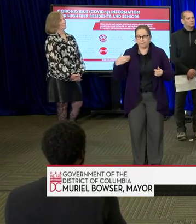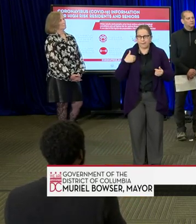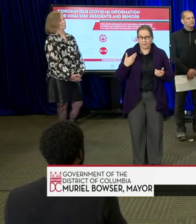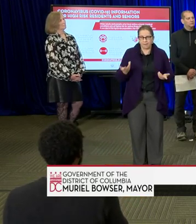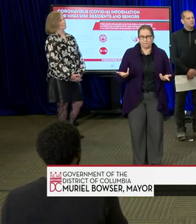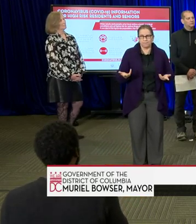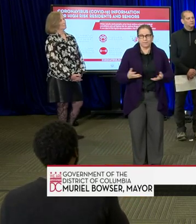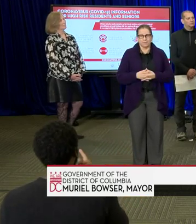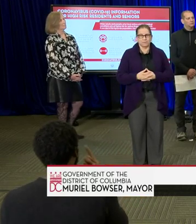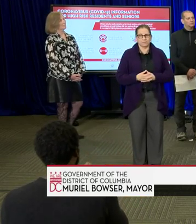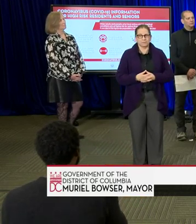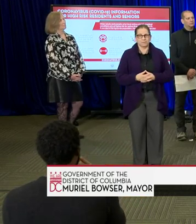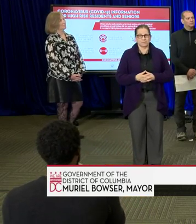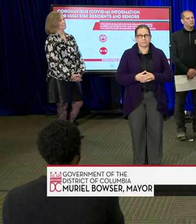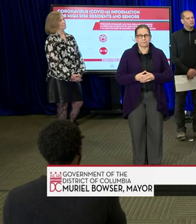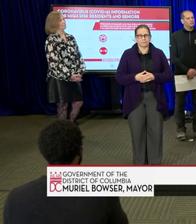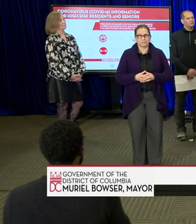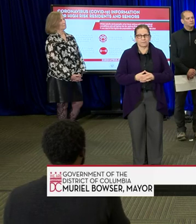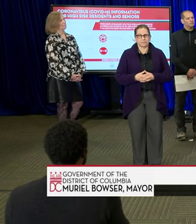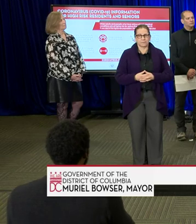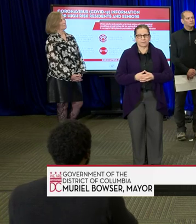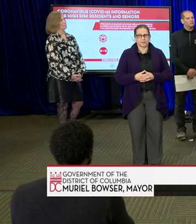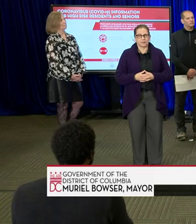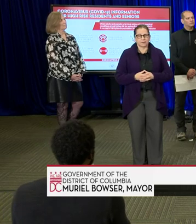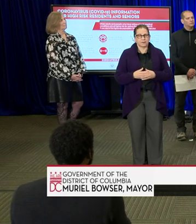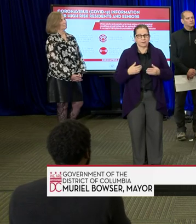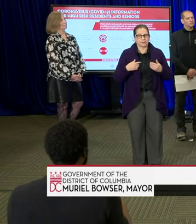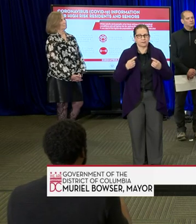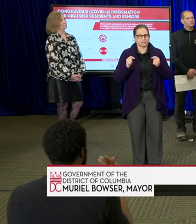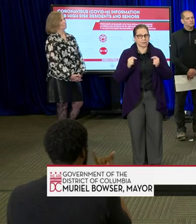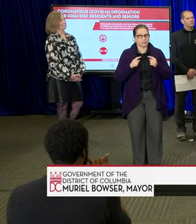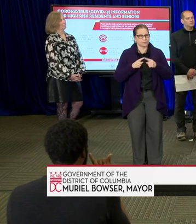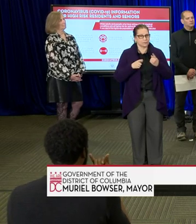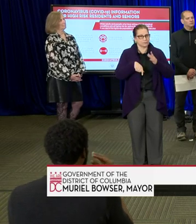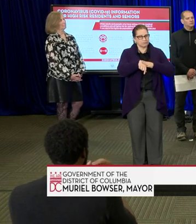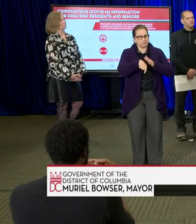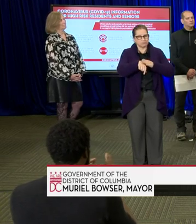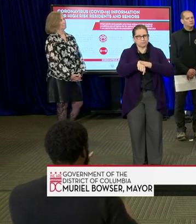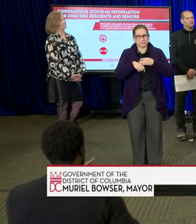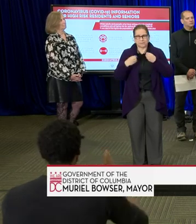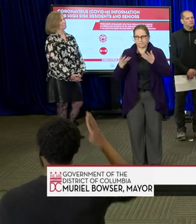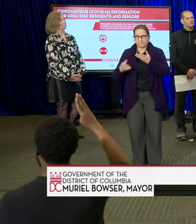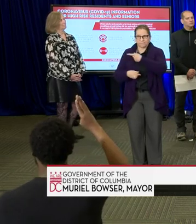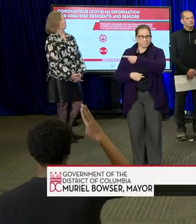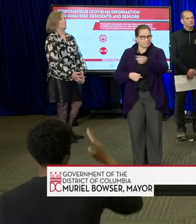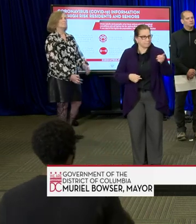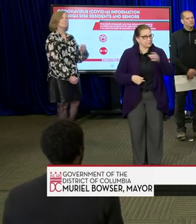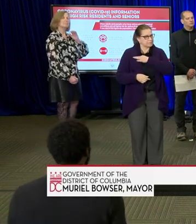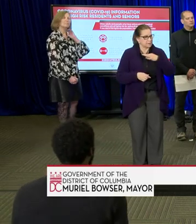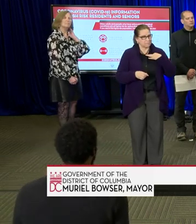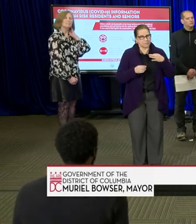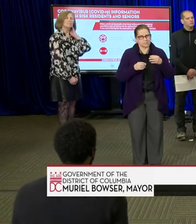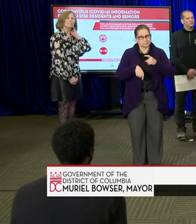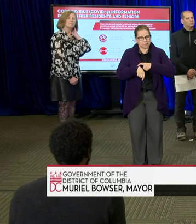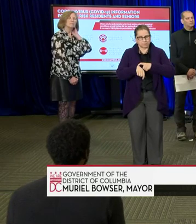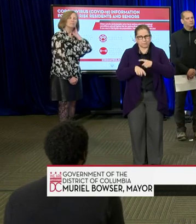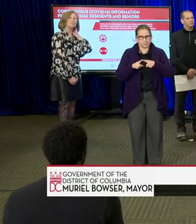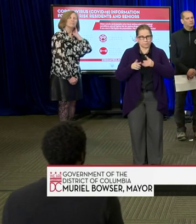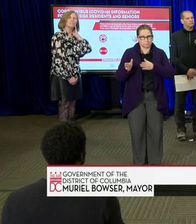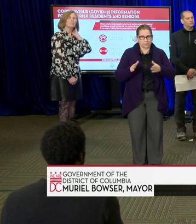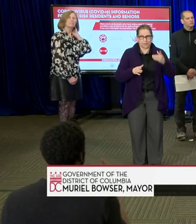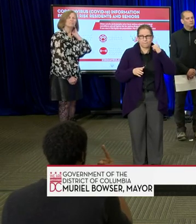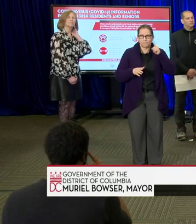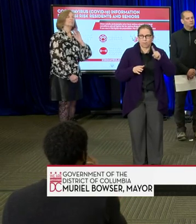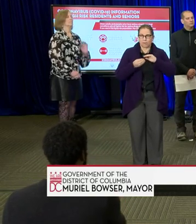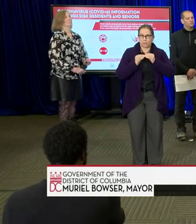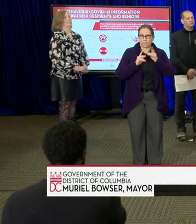to prepare in the case there is a medical surge. But I think also that they're very focused